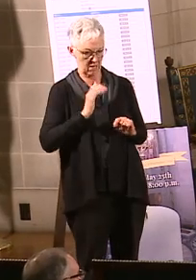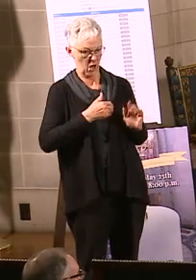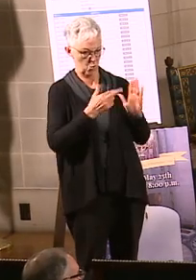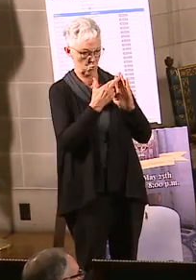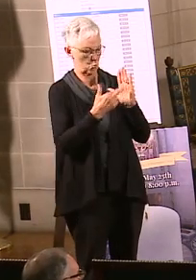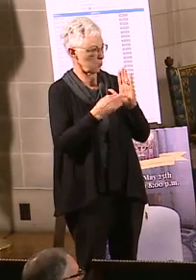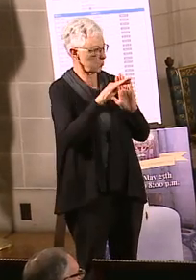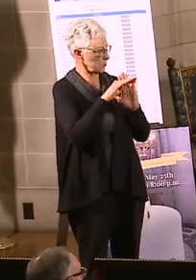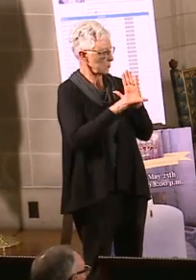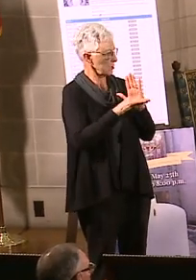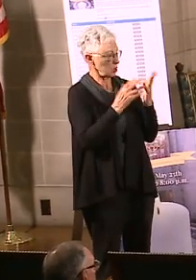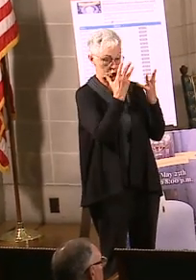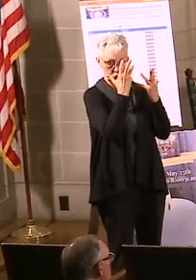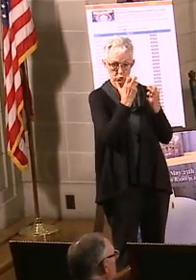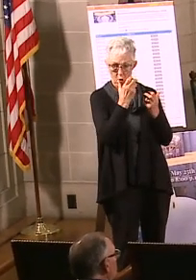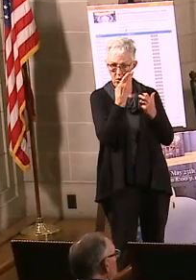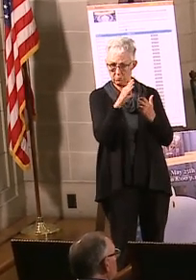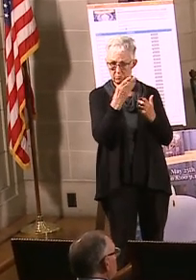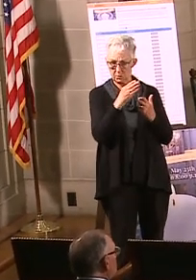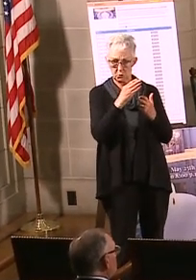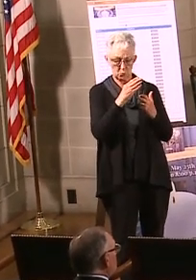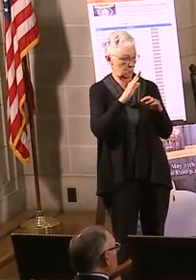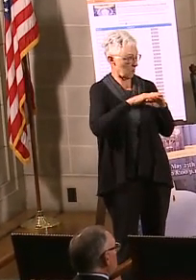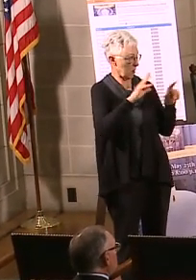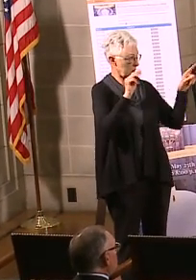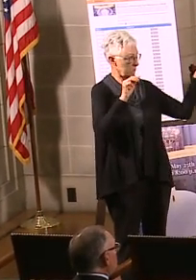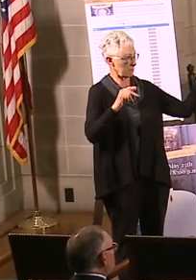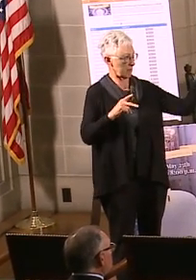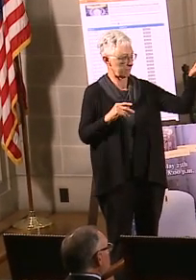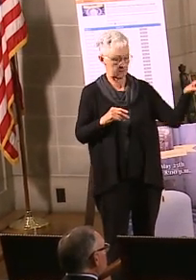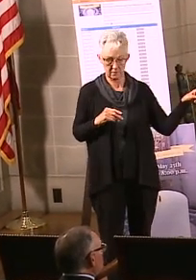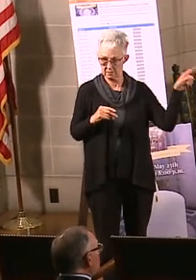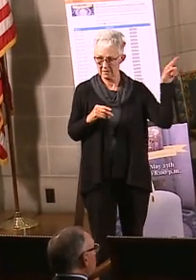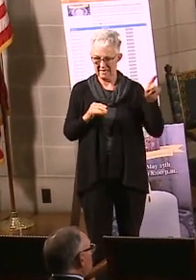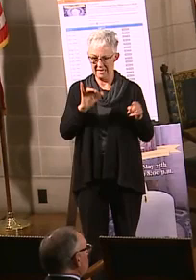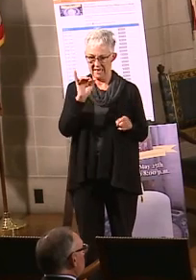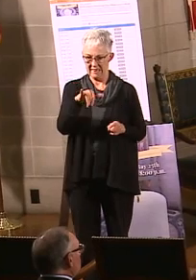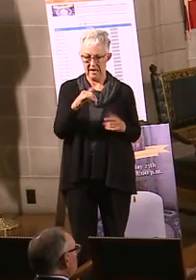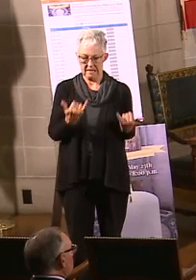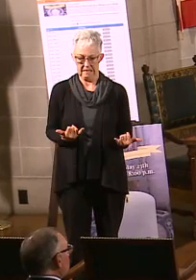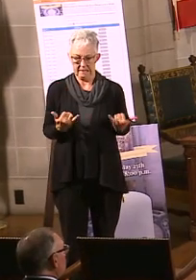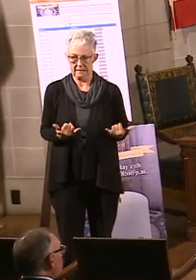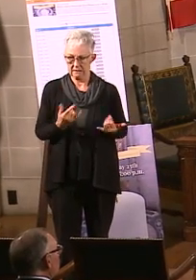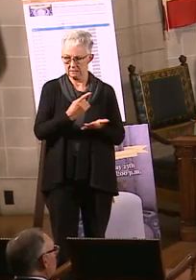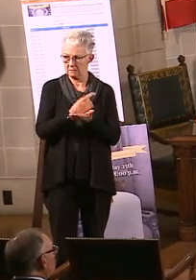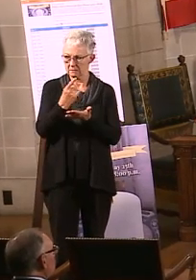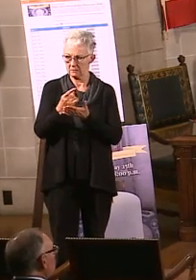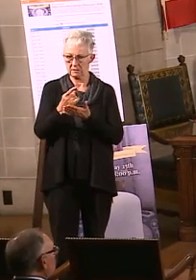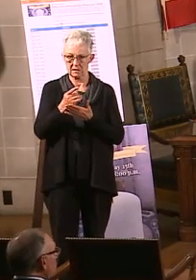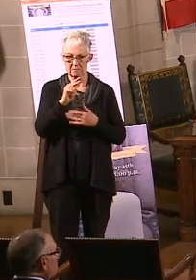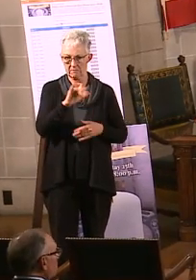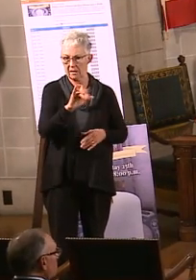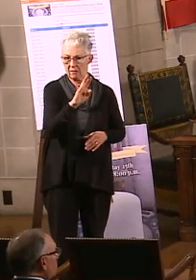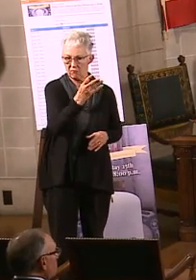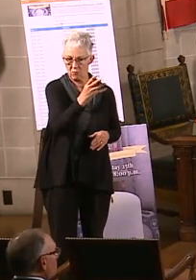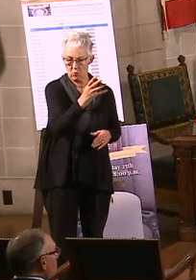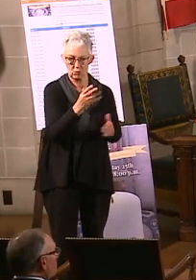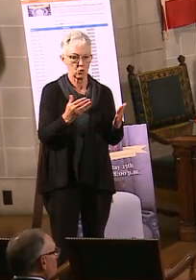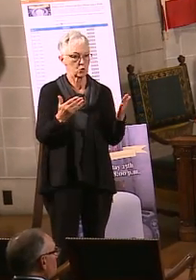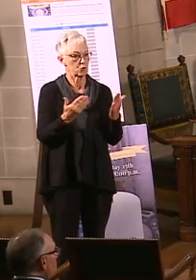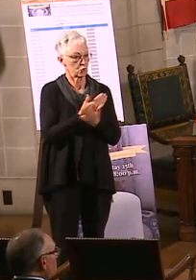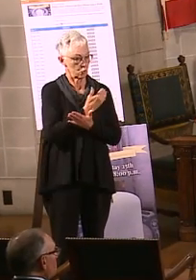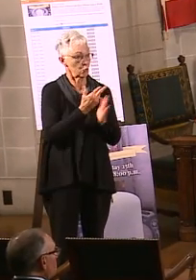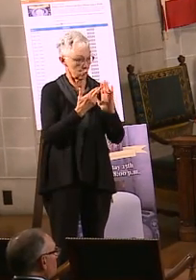dark blue counties. These are the ones that, effective this week, May 4th, have the new DHM, which allows